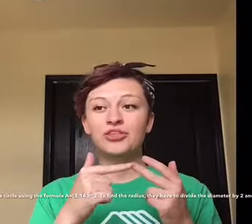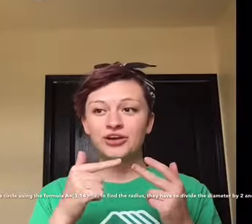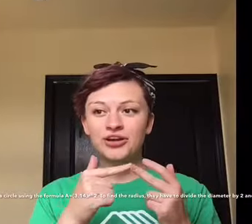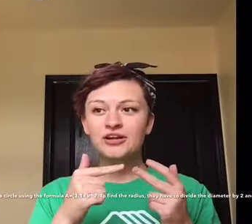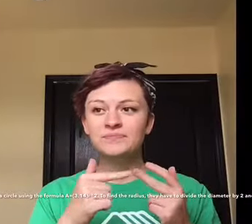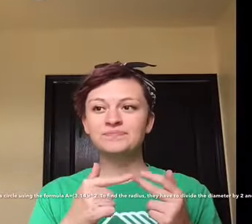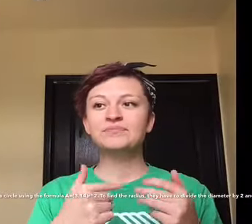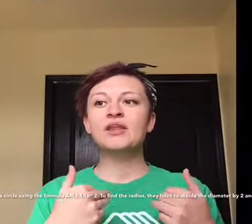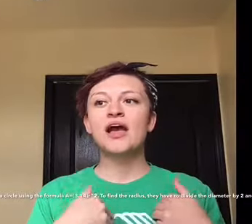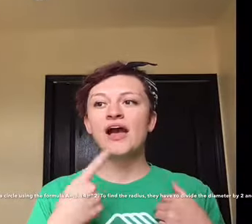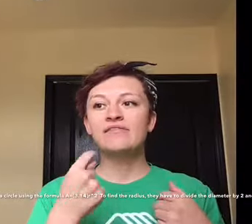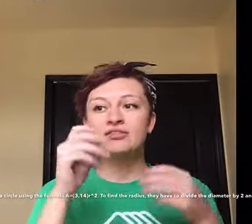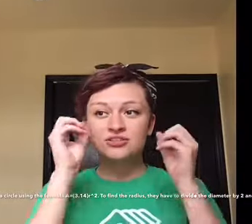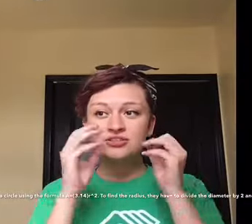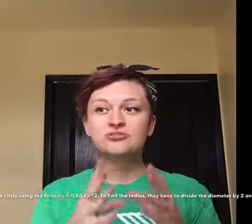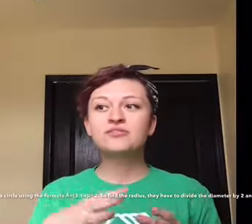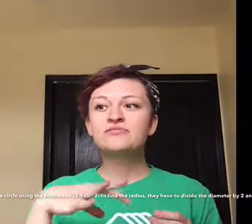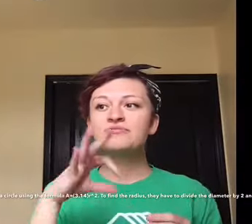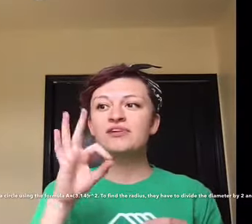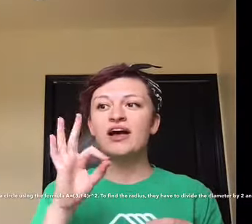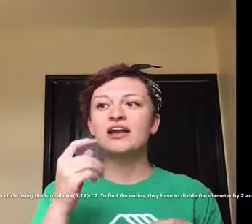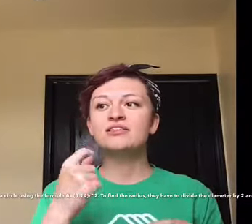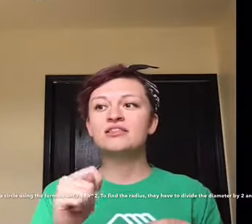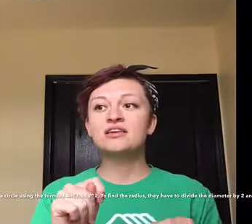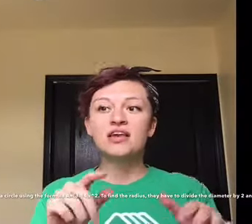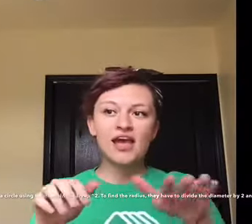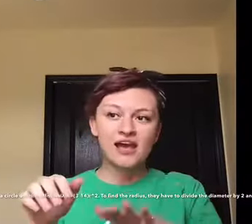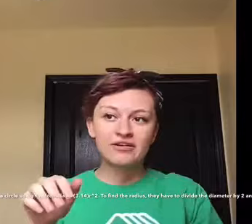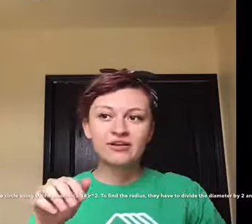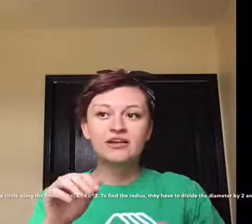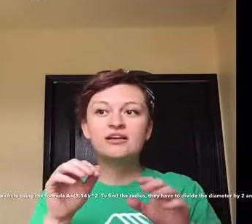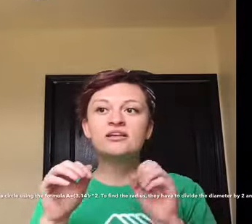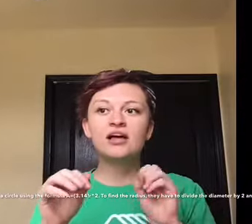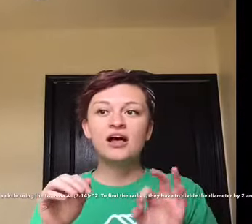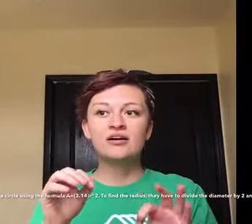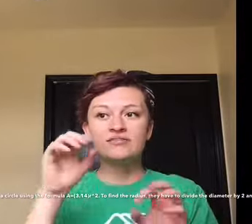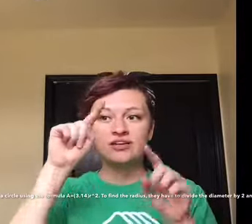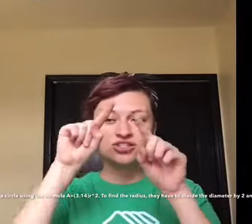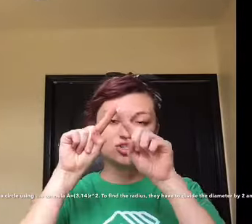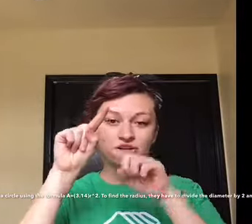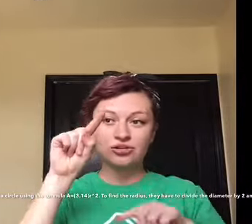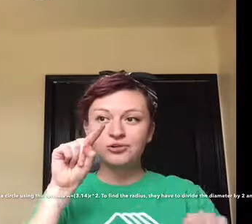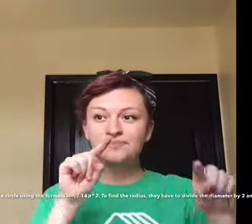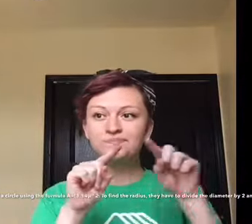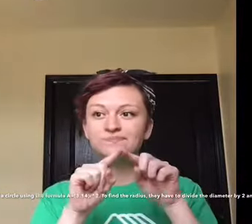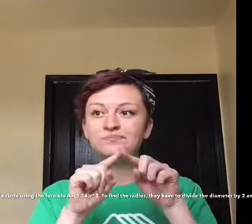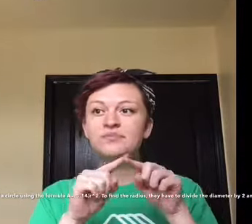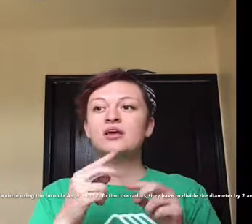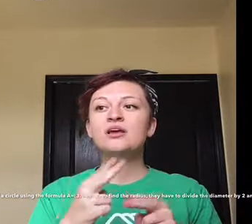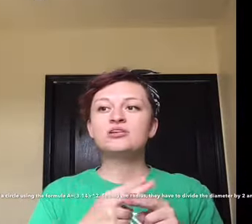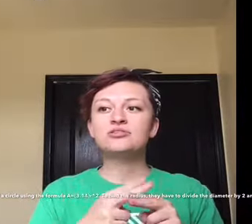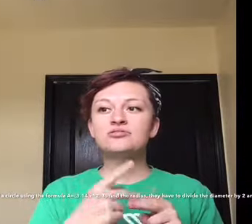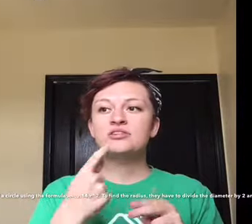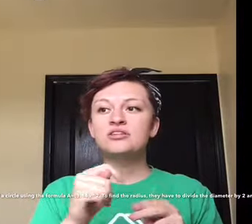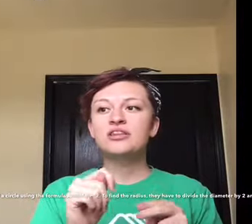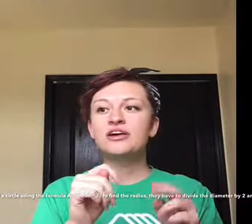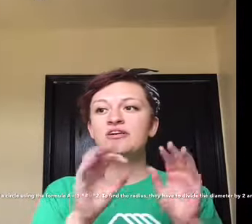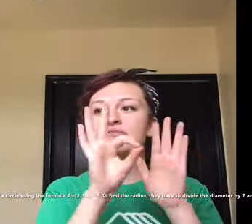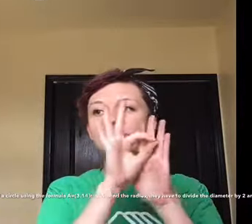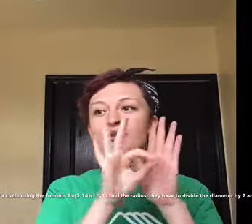Third, have the student find the area of a circle using the